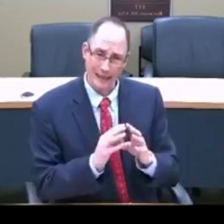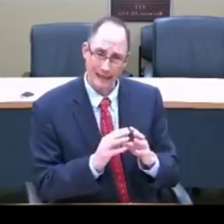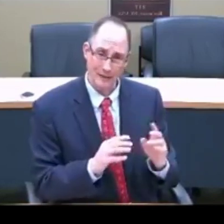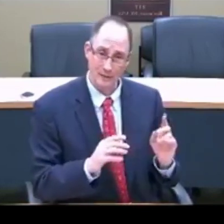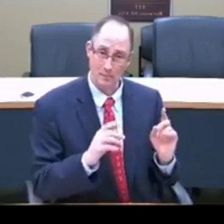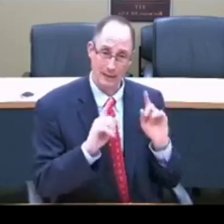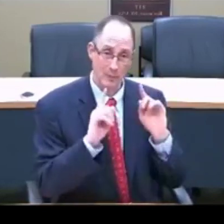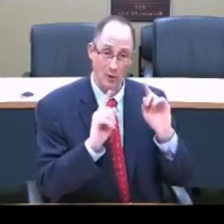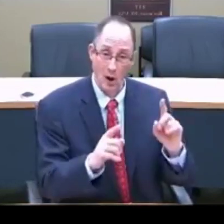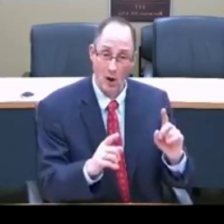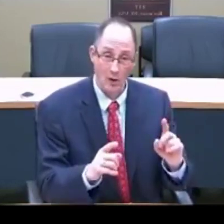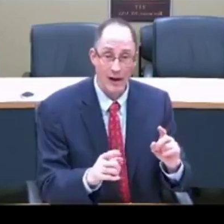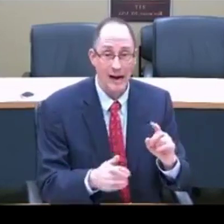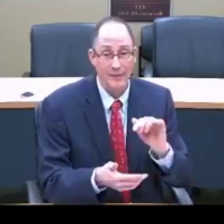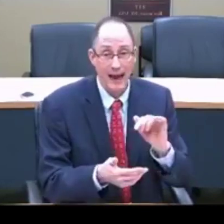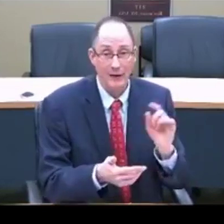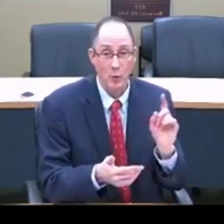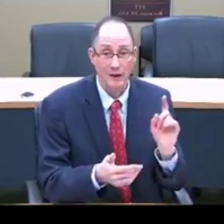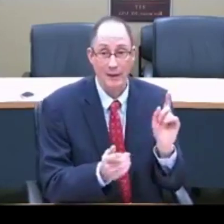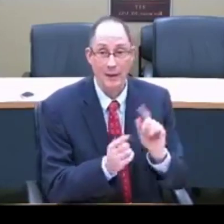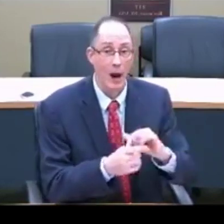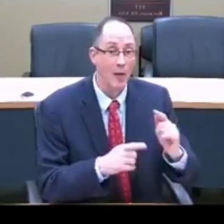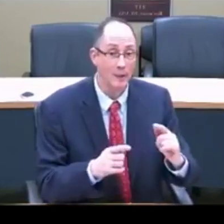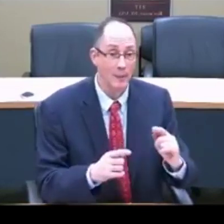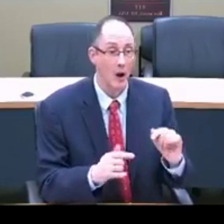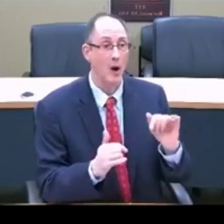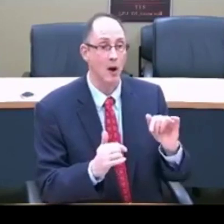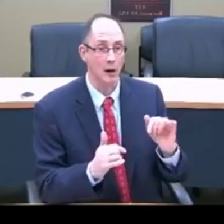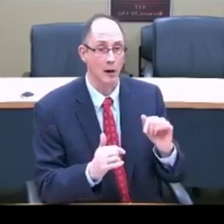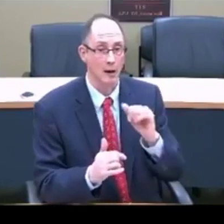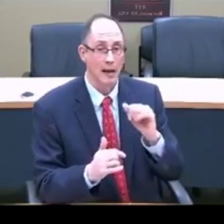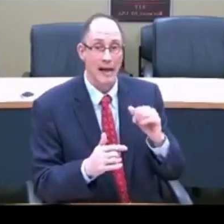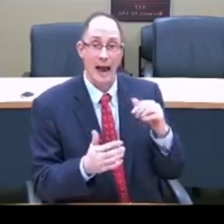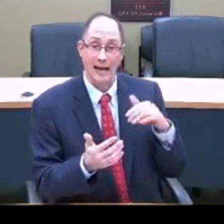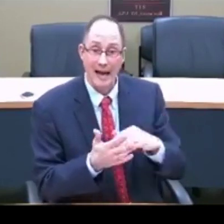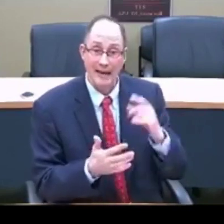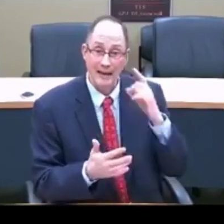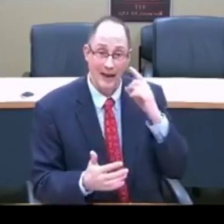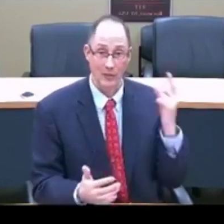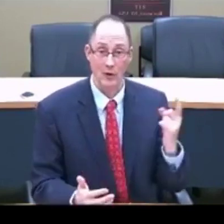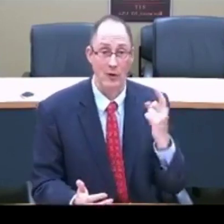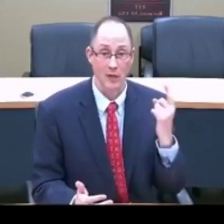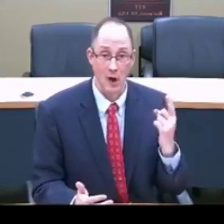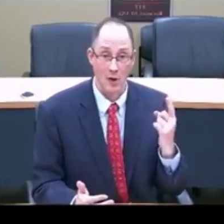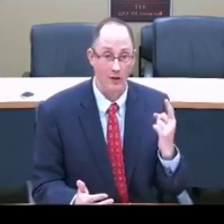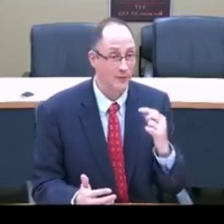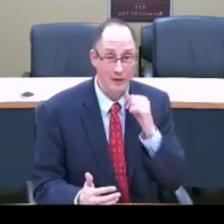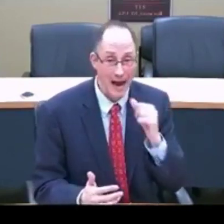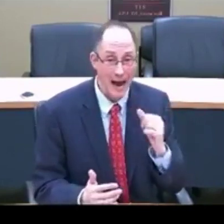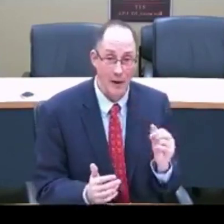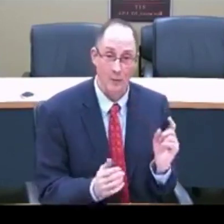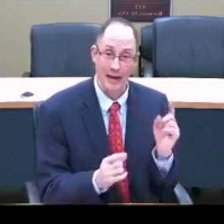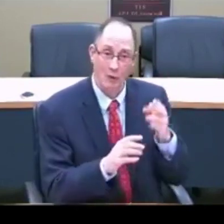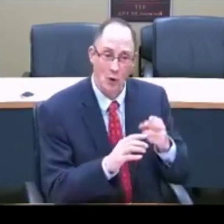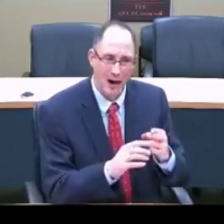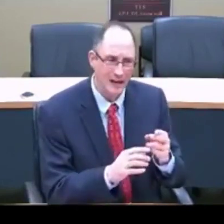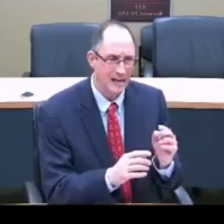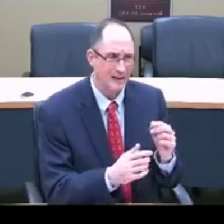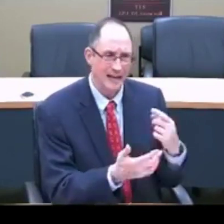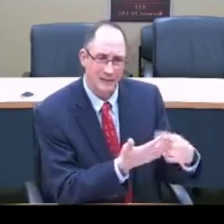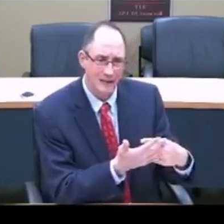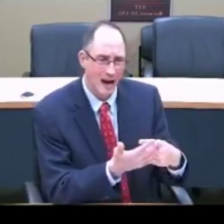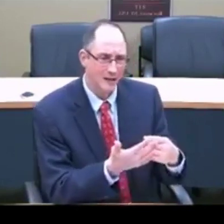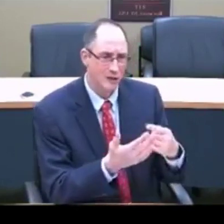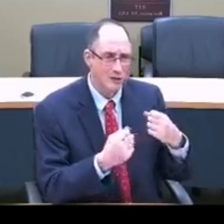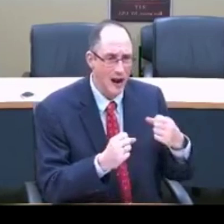meetings. People go. And that's where they meet other people. Oh, again, they think they're alone. They're not. When they join, they